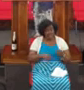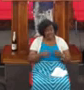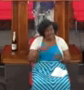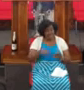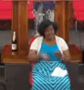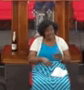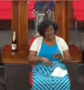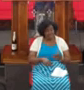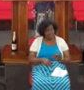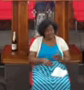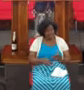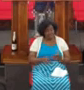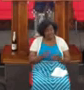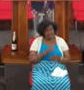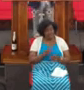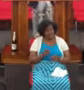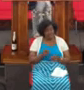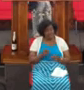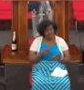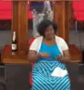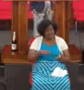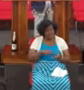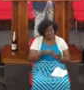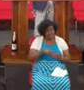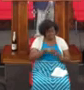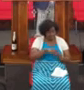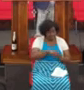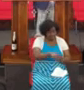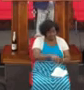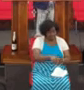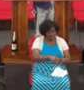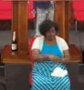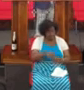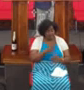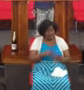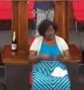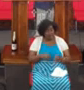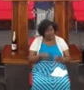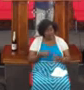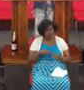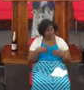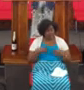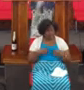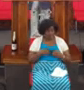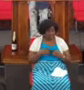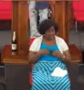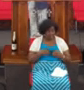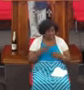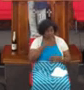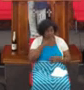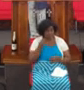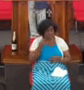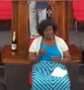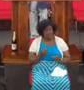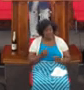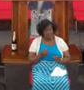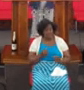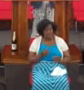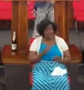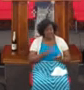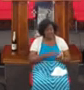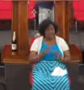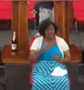and he got off his donkey, or whatever his piece of burden might have been. And the